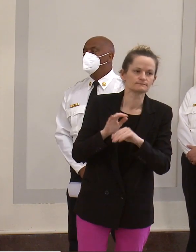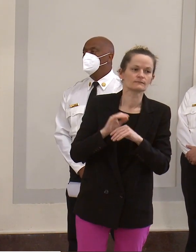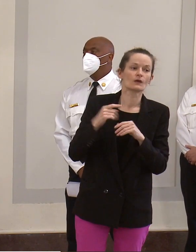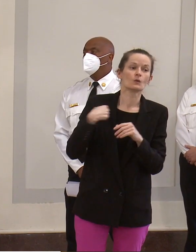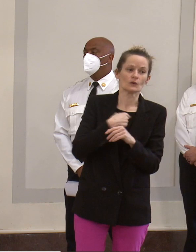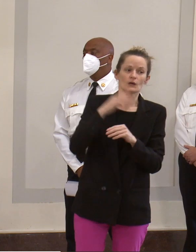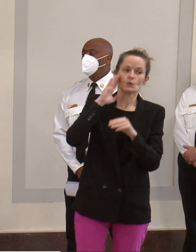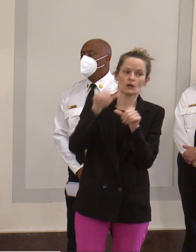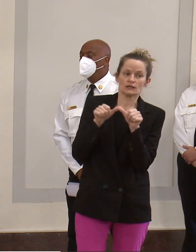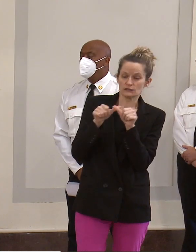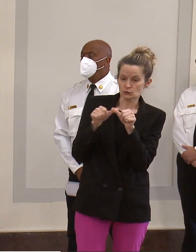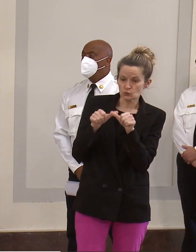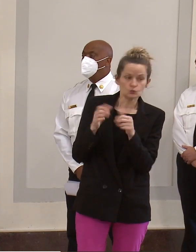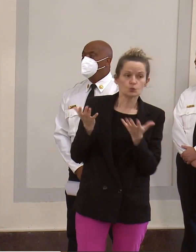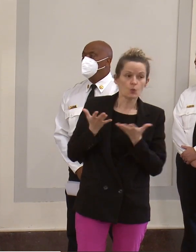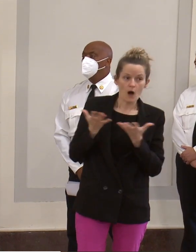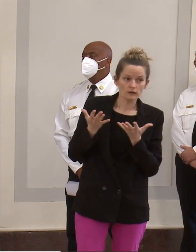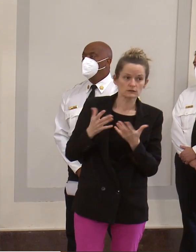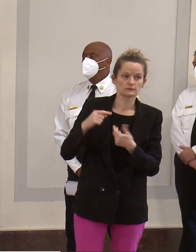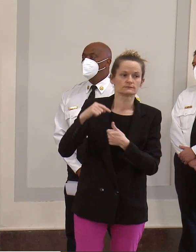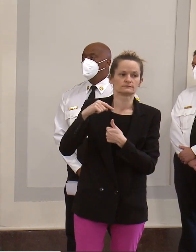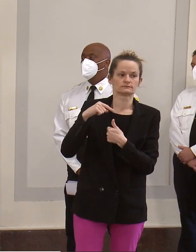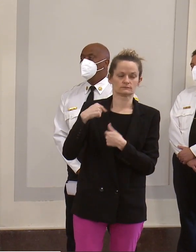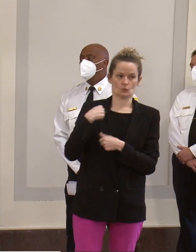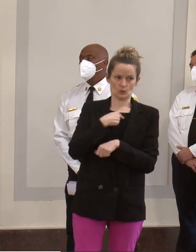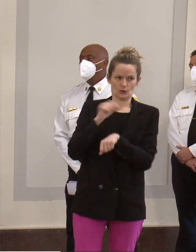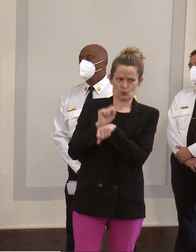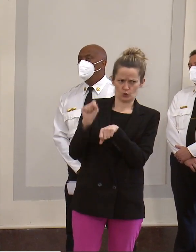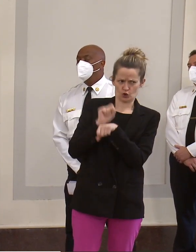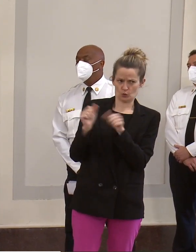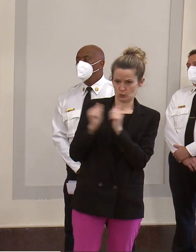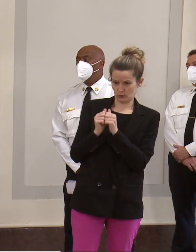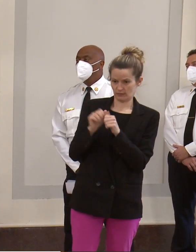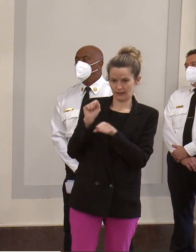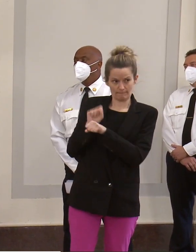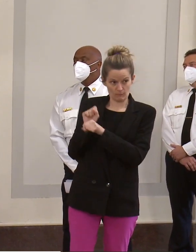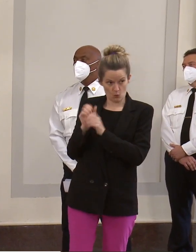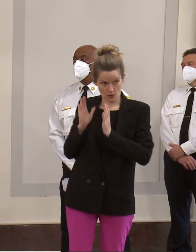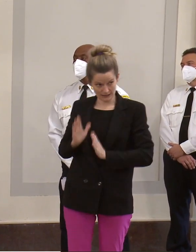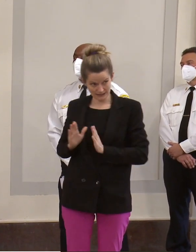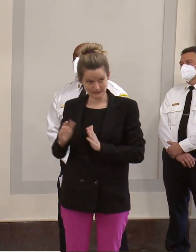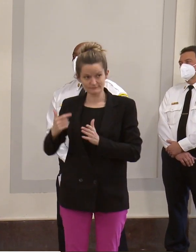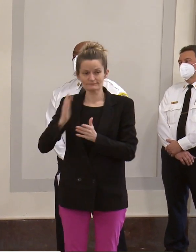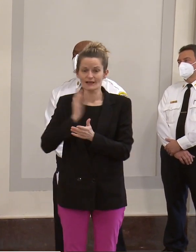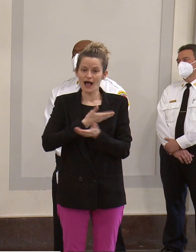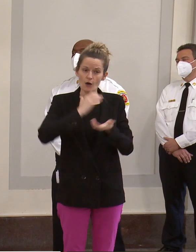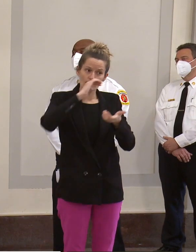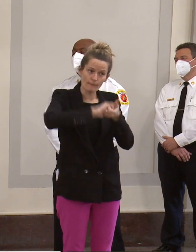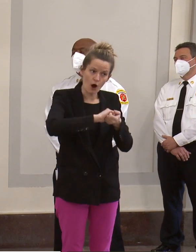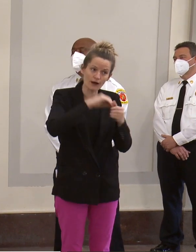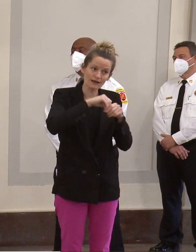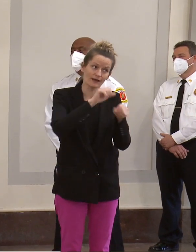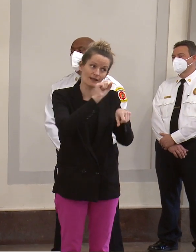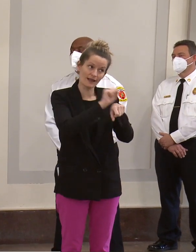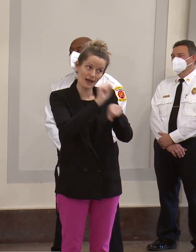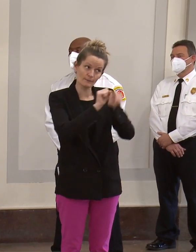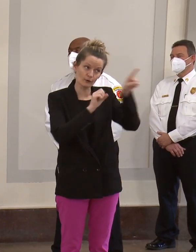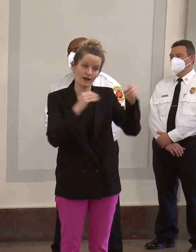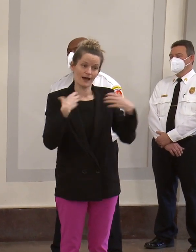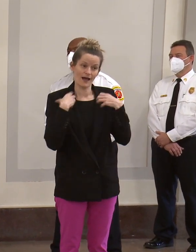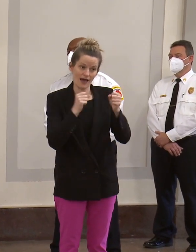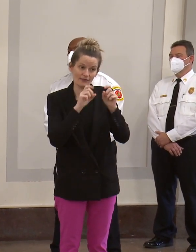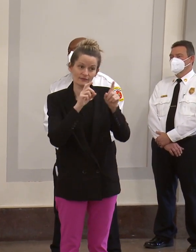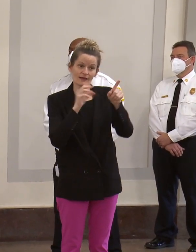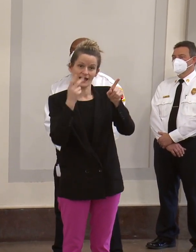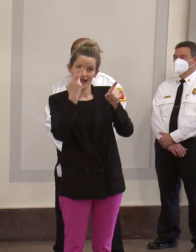is about us working with our employees, with our partners in labor, with the health commissioner, with our HR director to make